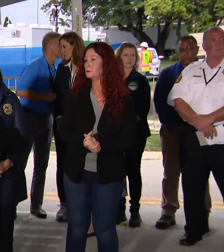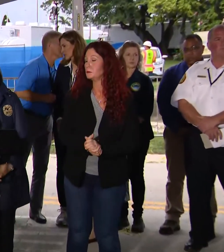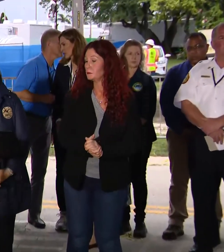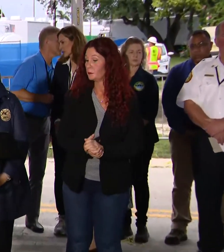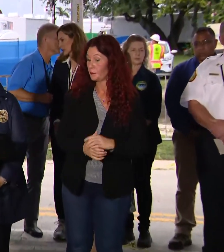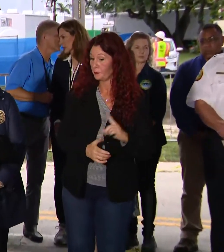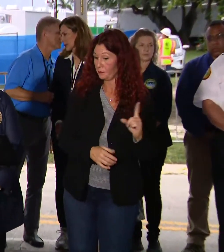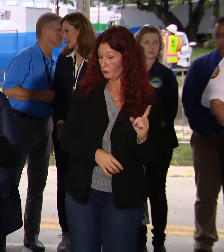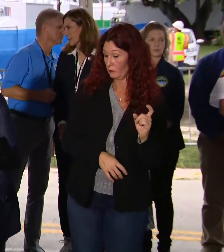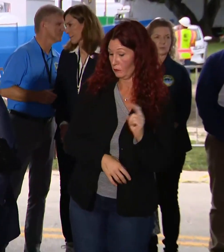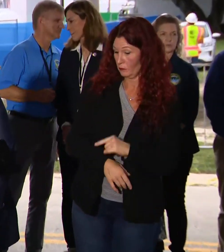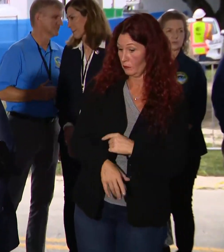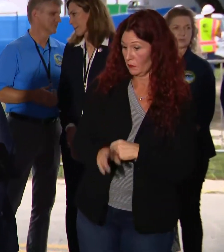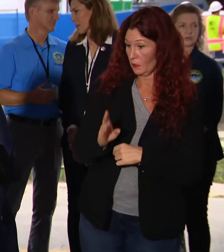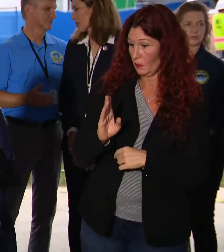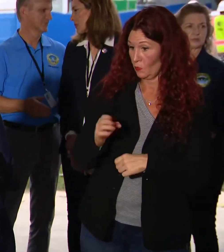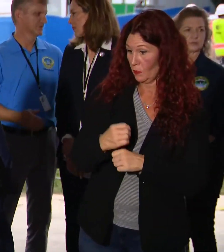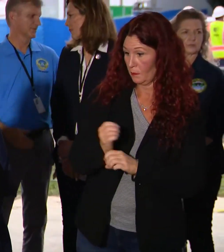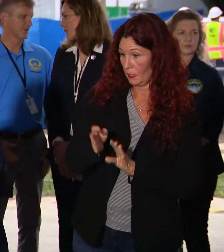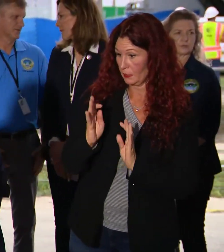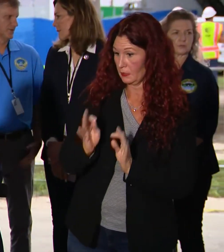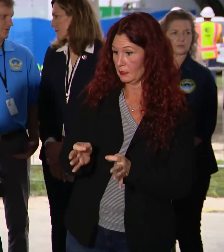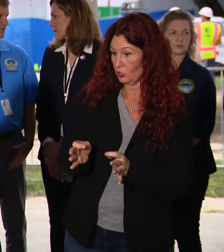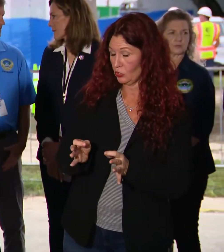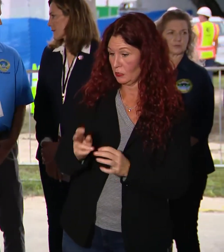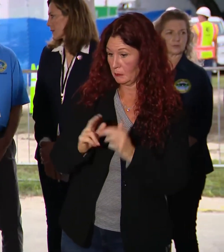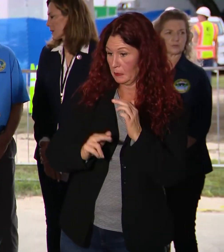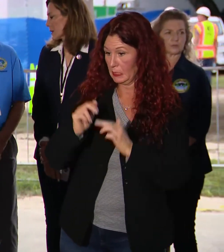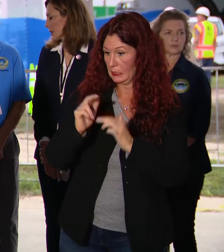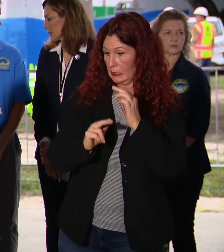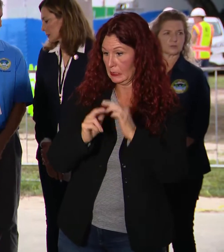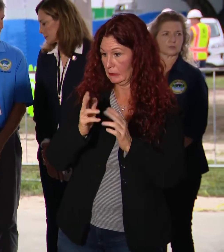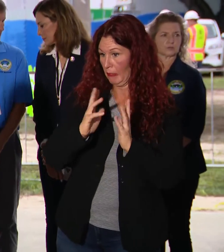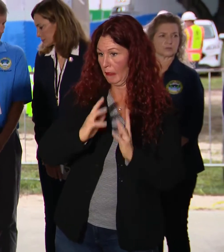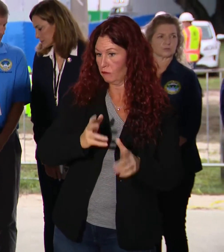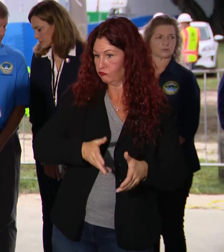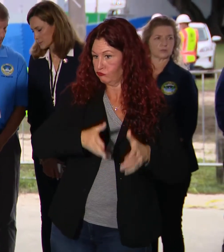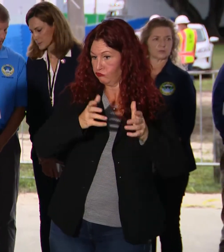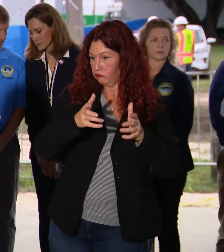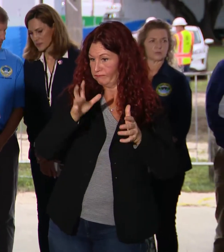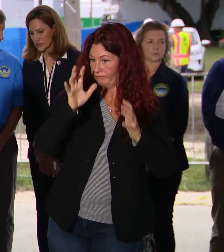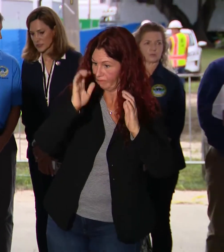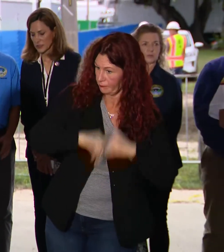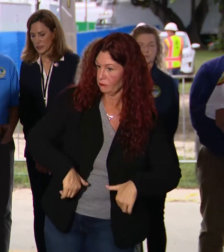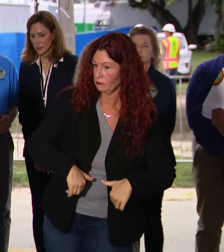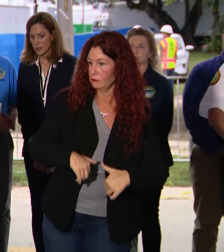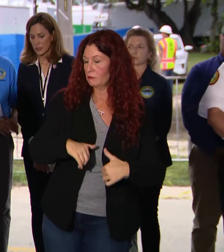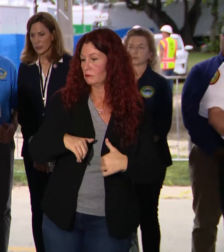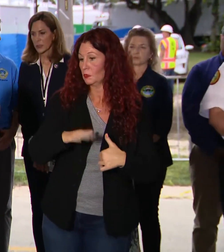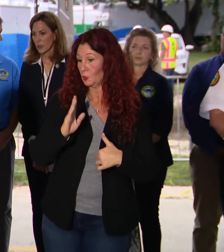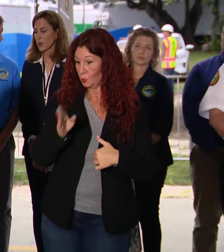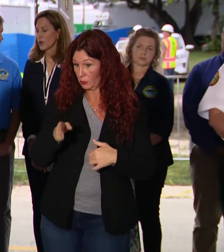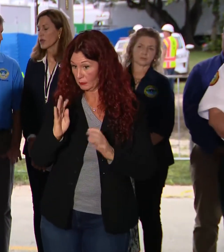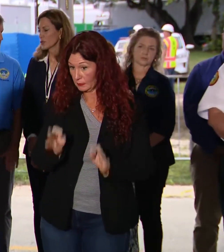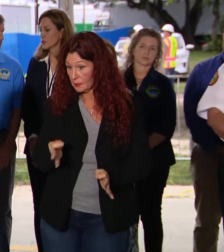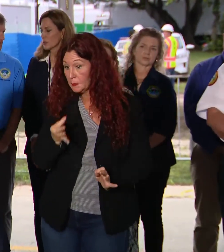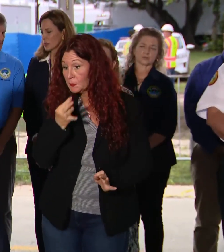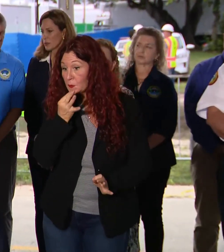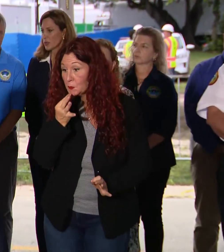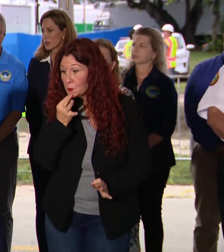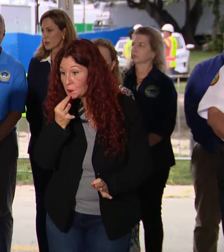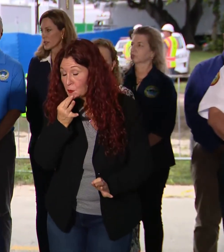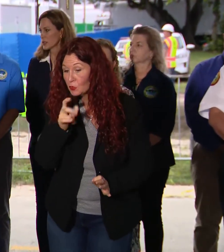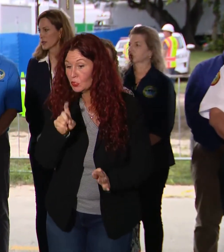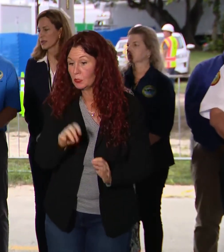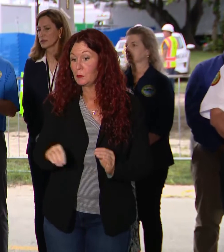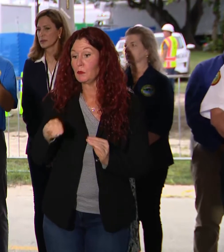Are you likely to make a decision on the demolition anytime soon? Do you have all the information you need to make that decision? So we do